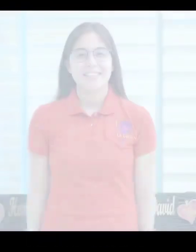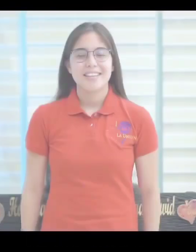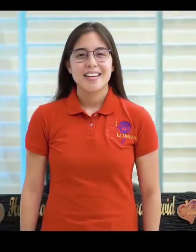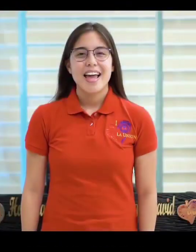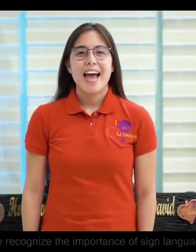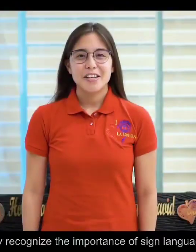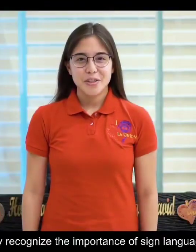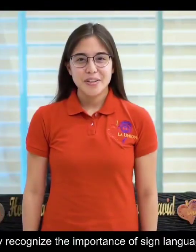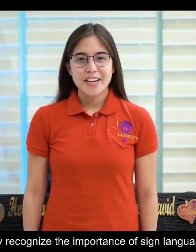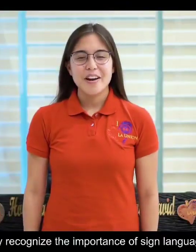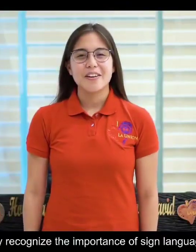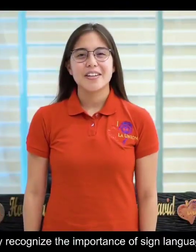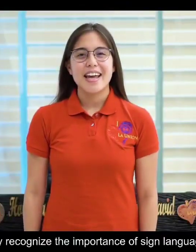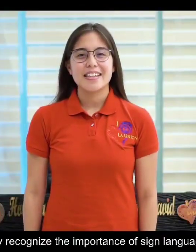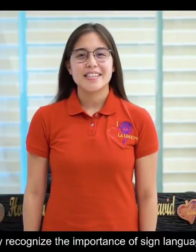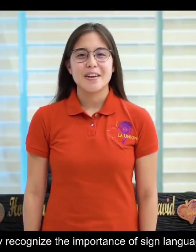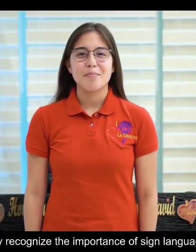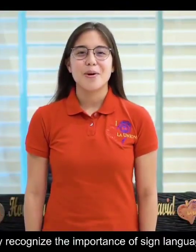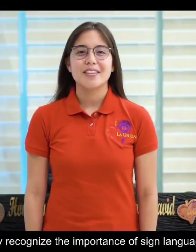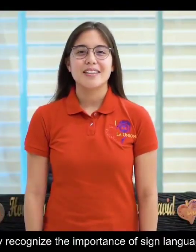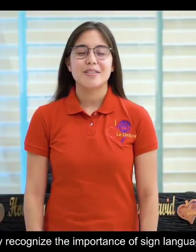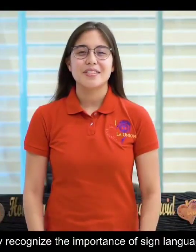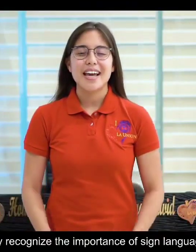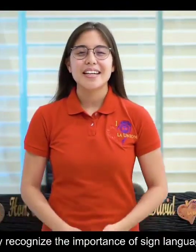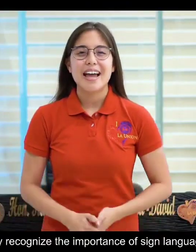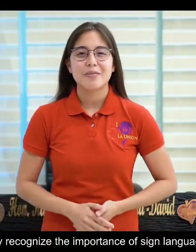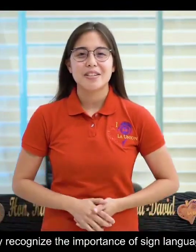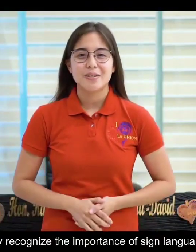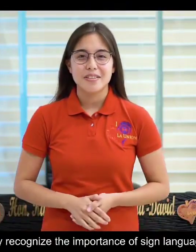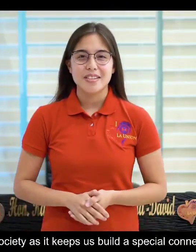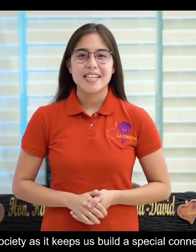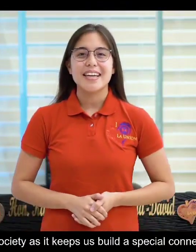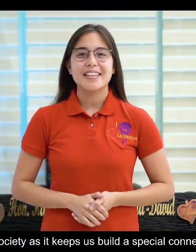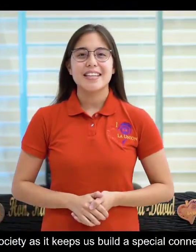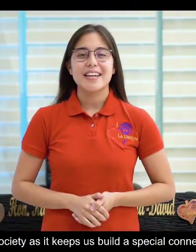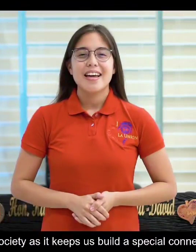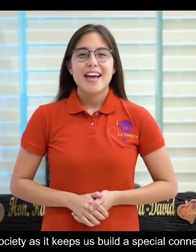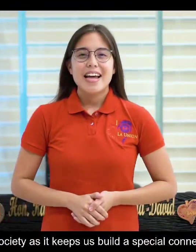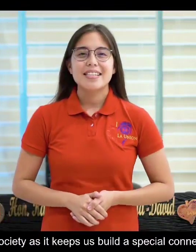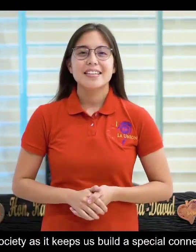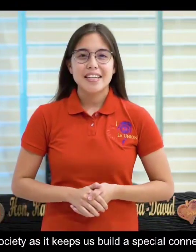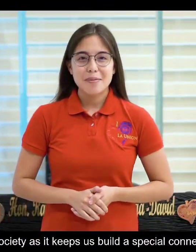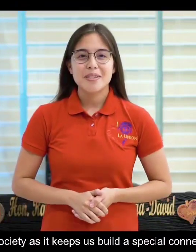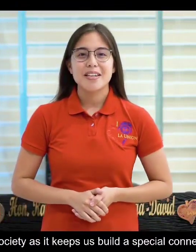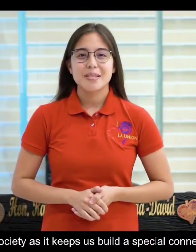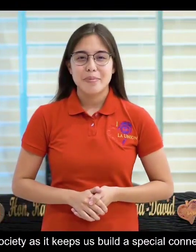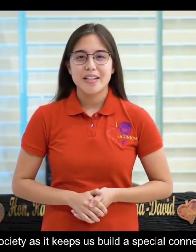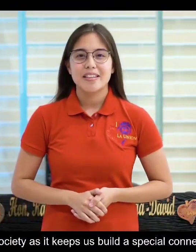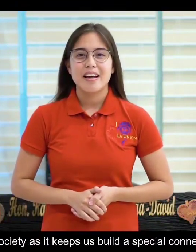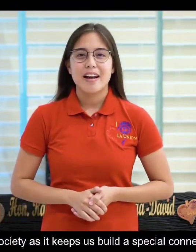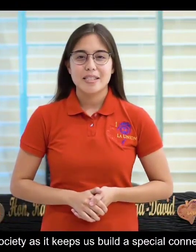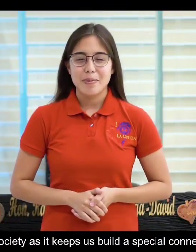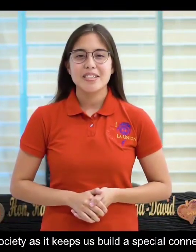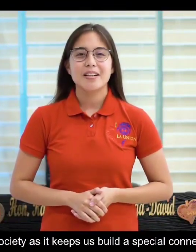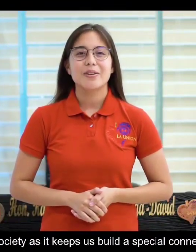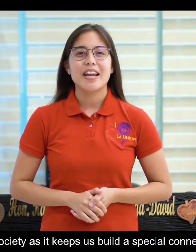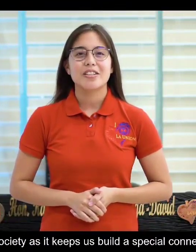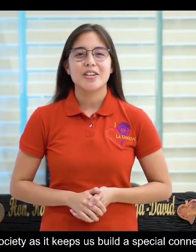I truly recognize the importance of sign language to the society as it keeps us build a special connection